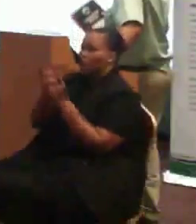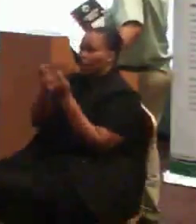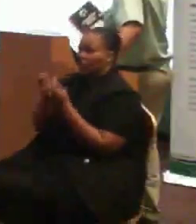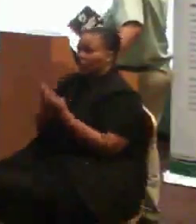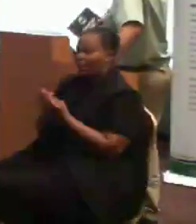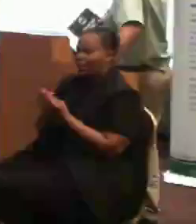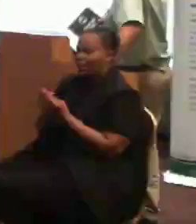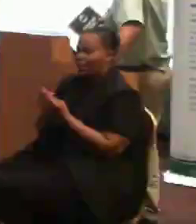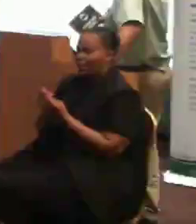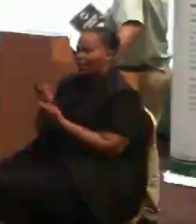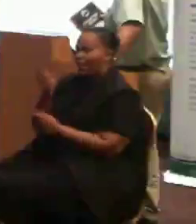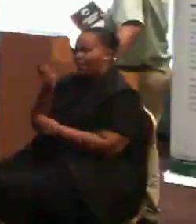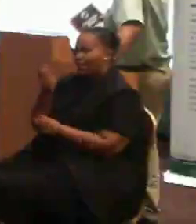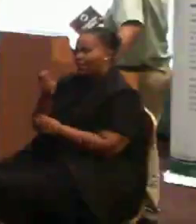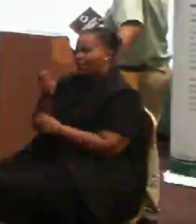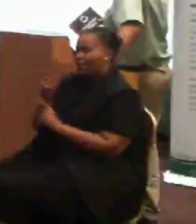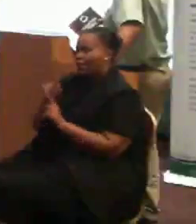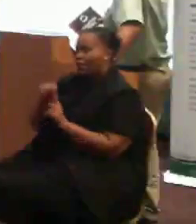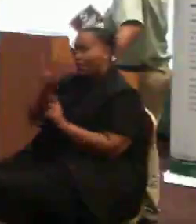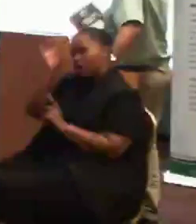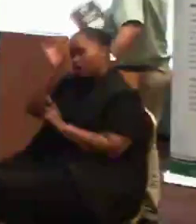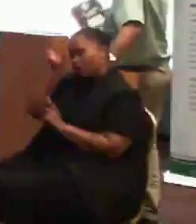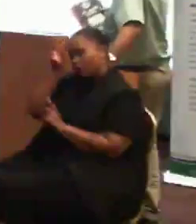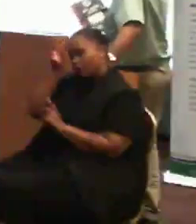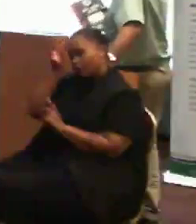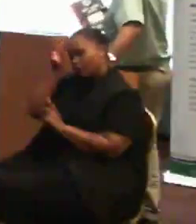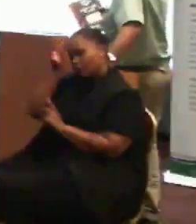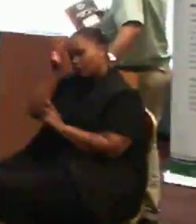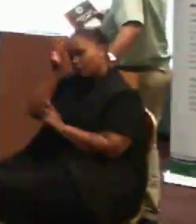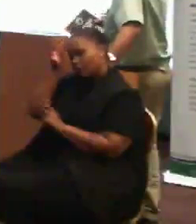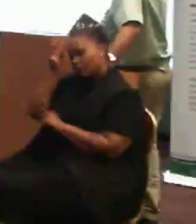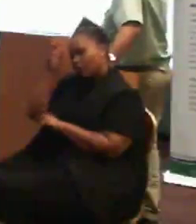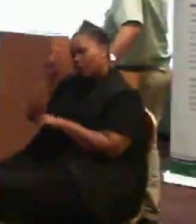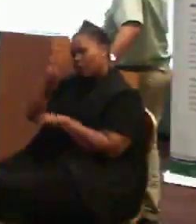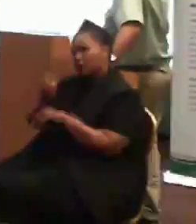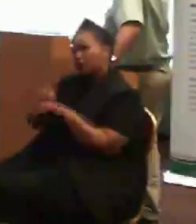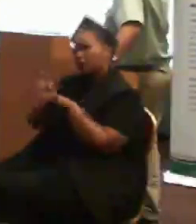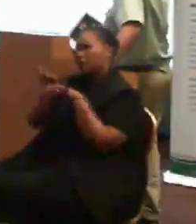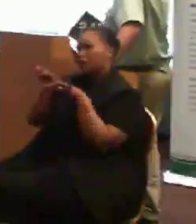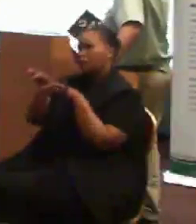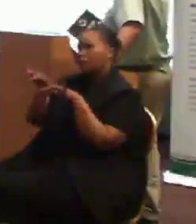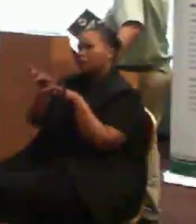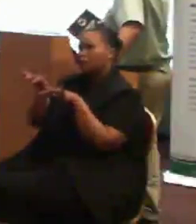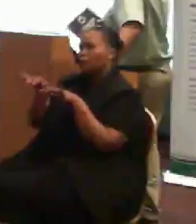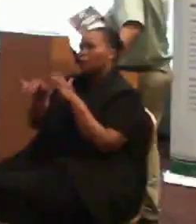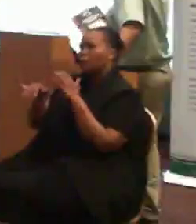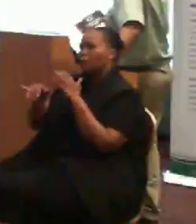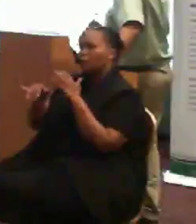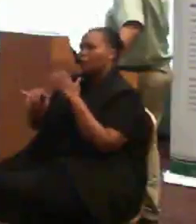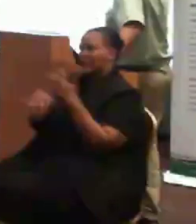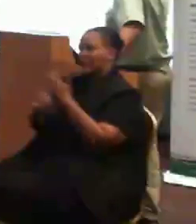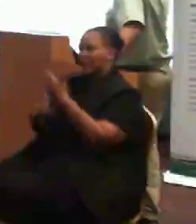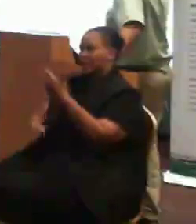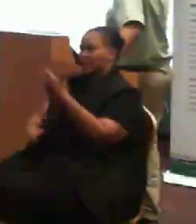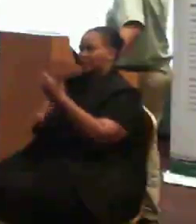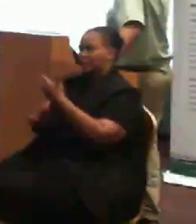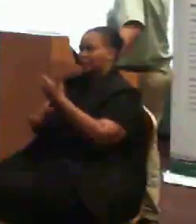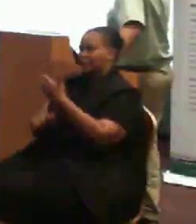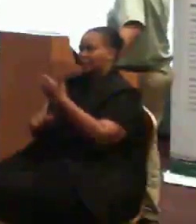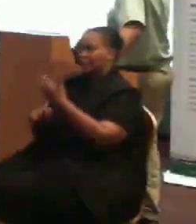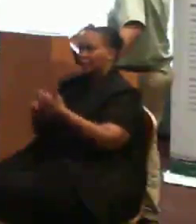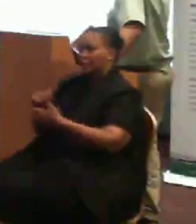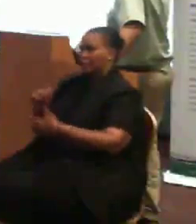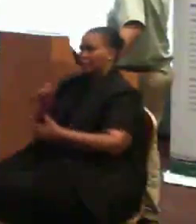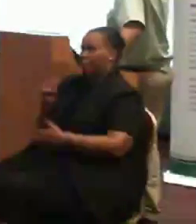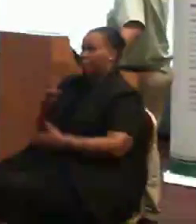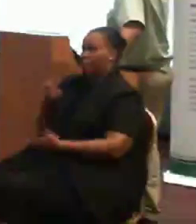that government is reliable on taxpayers' money, and that is not in abundant on the stage. So they